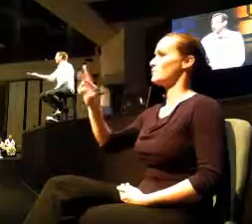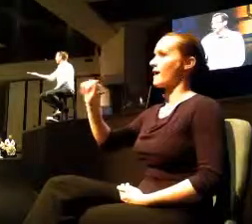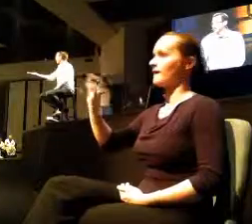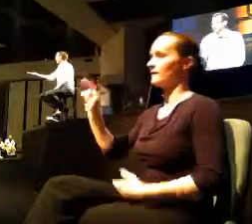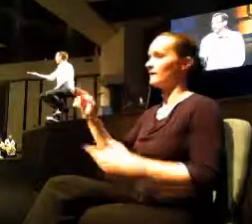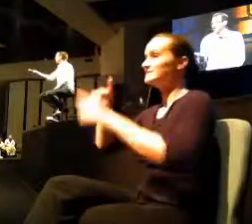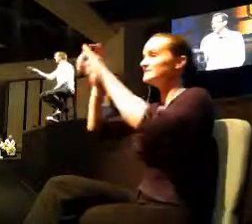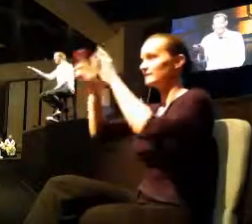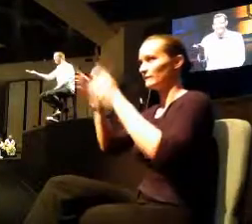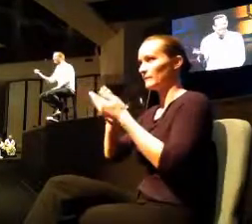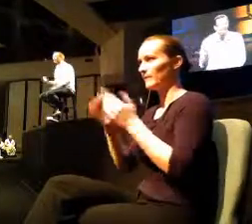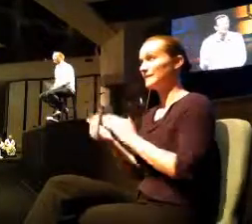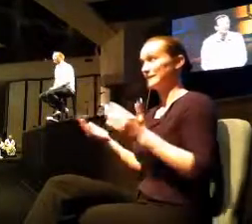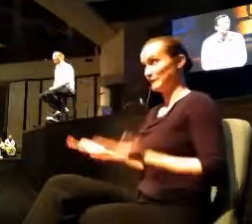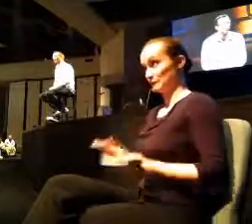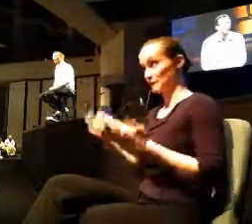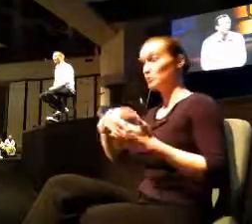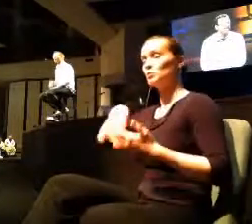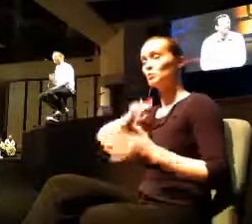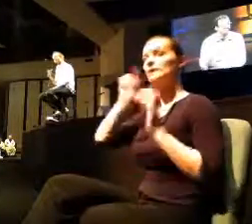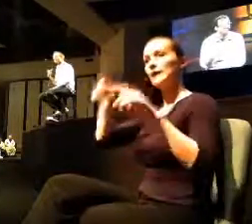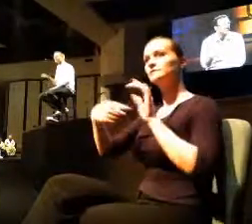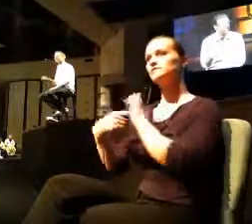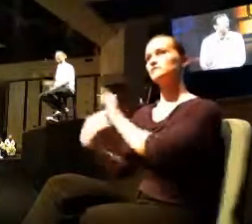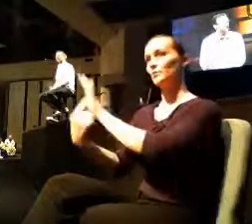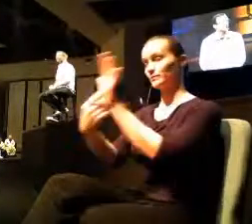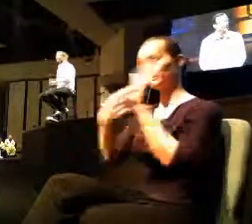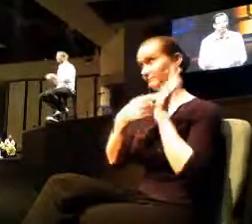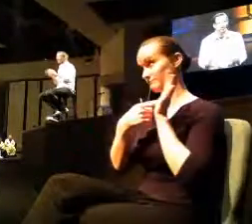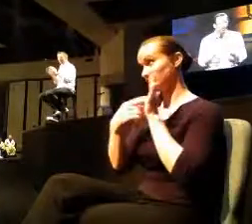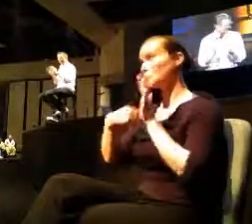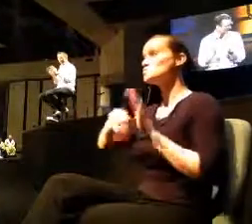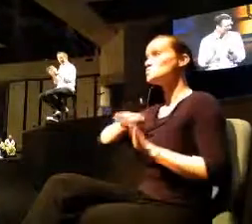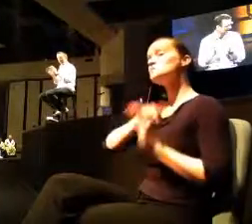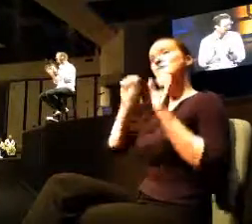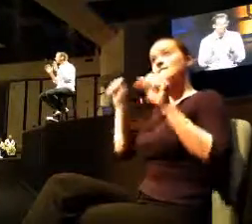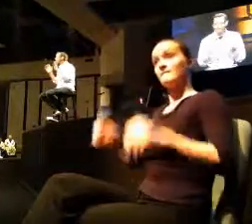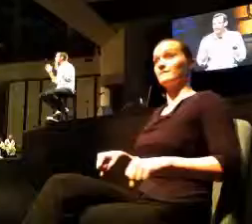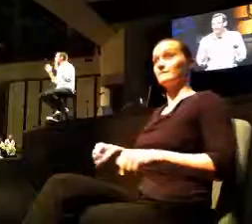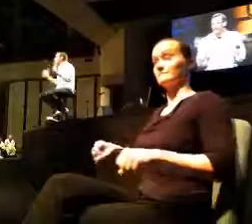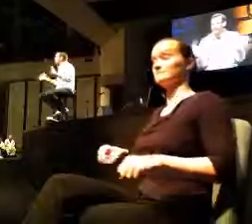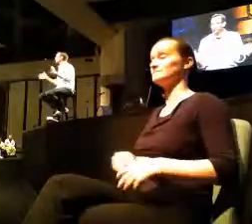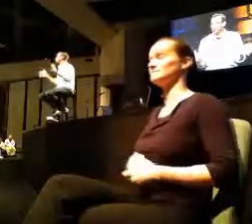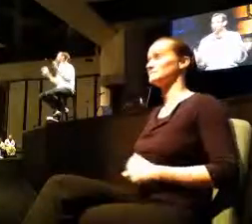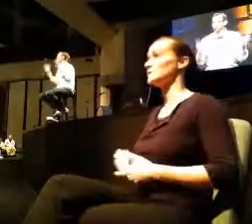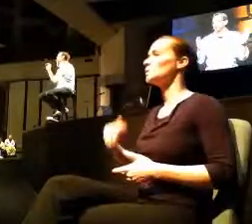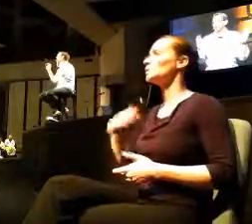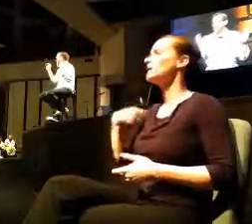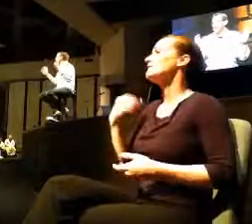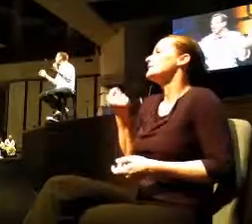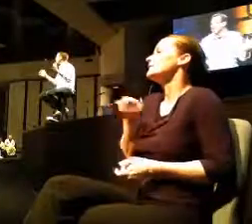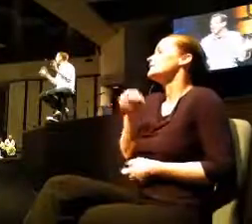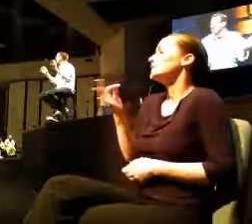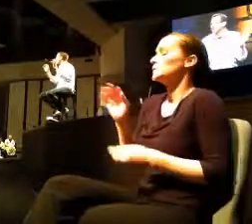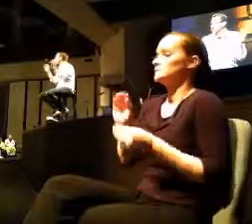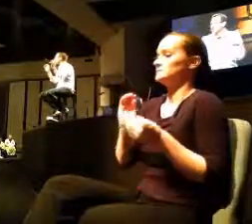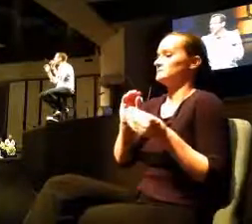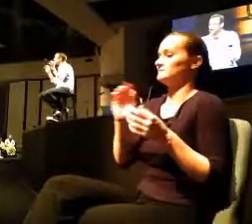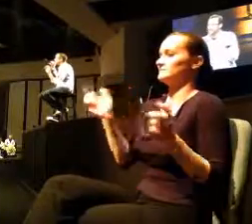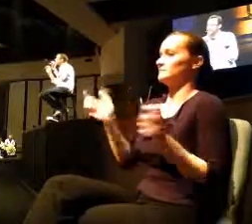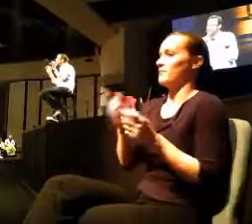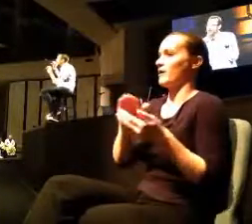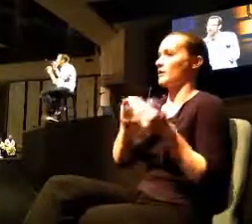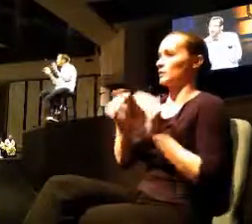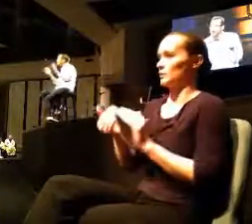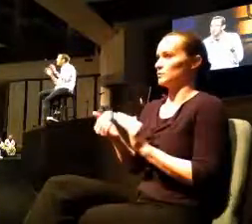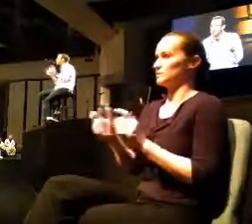expression of love in tangible ways, and we can do this. You know, we have countless small groups and ABFs that are